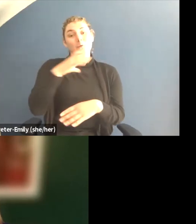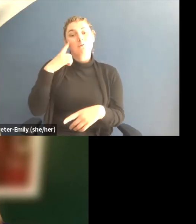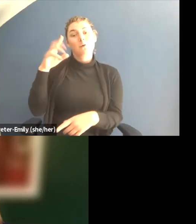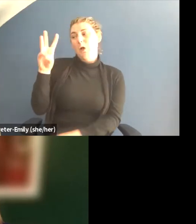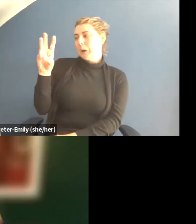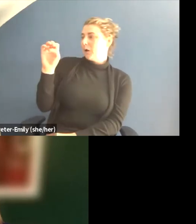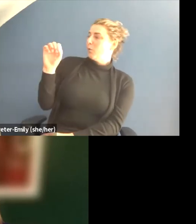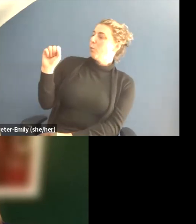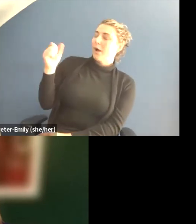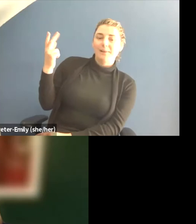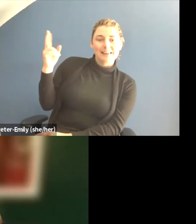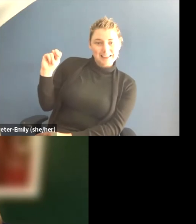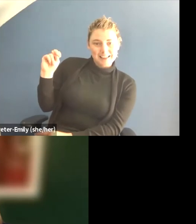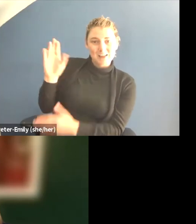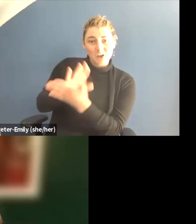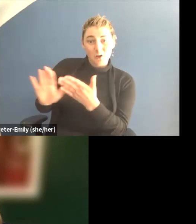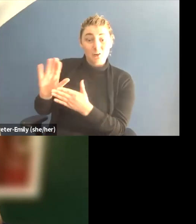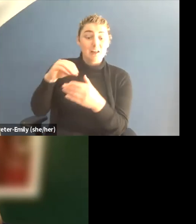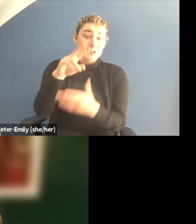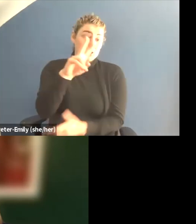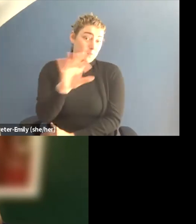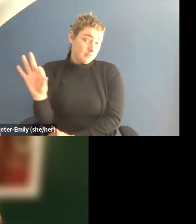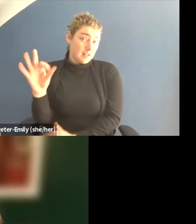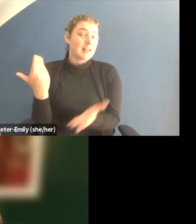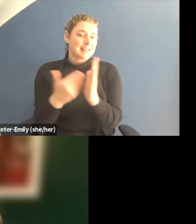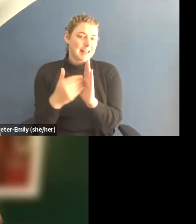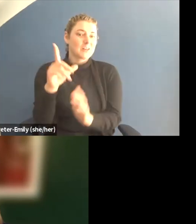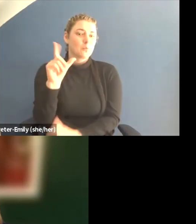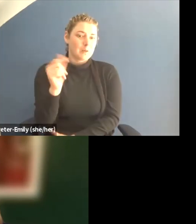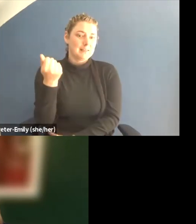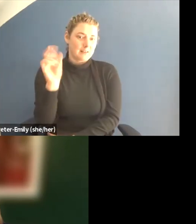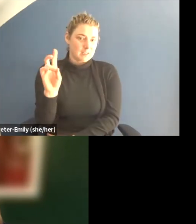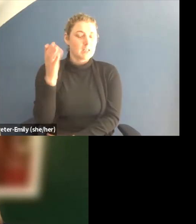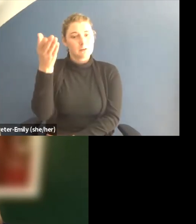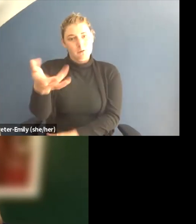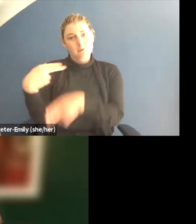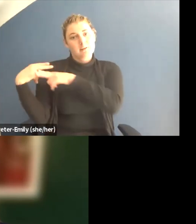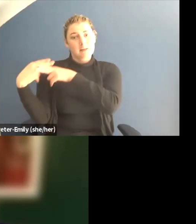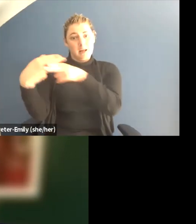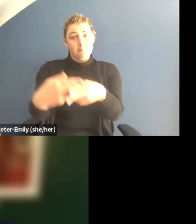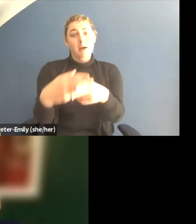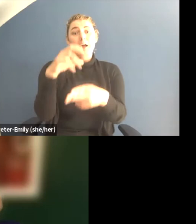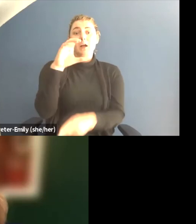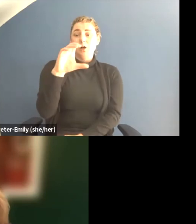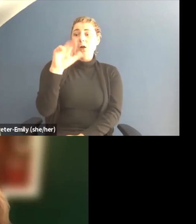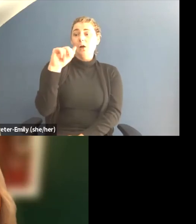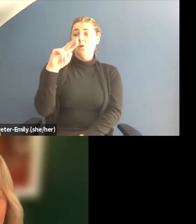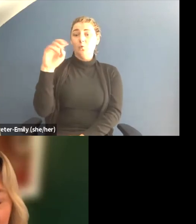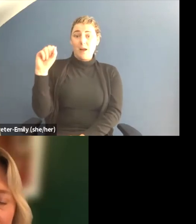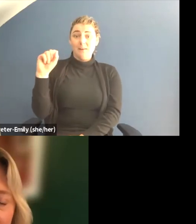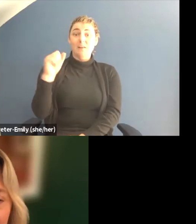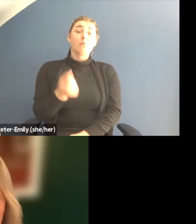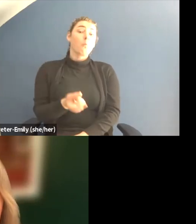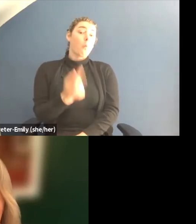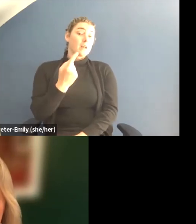In 2009 and again in 2017, Ms. Walker was named by Crain's as one of New York City's 50